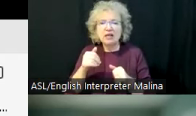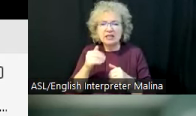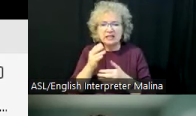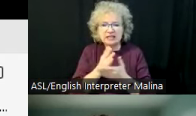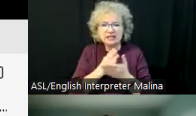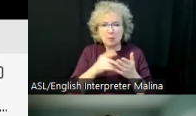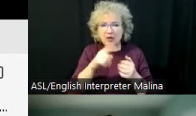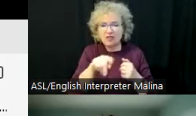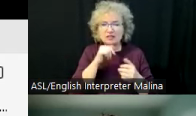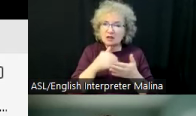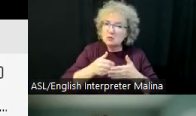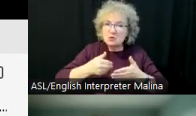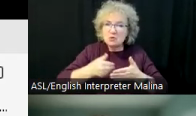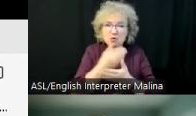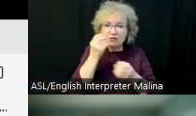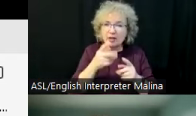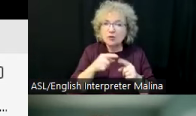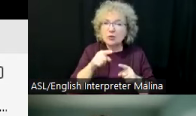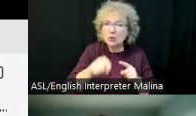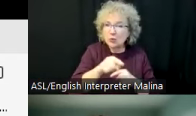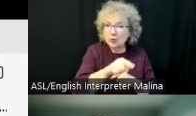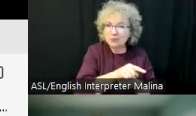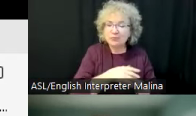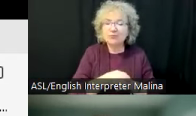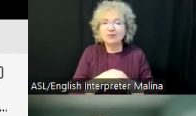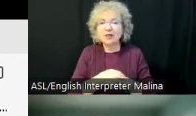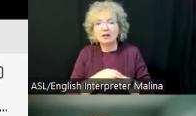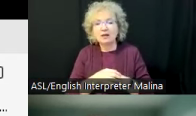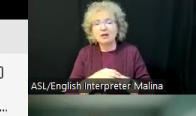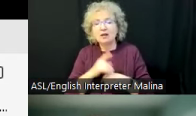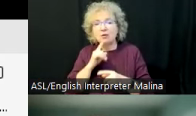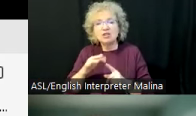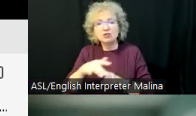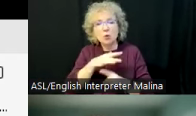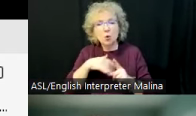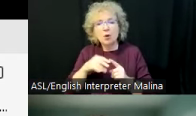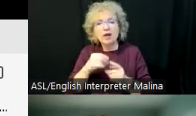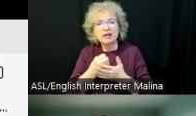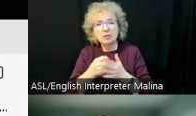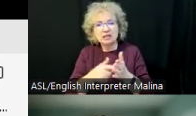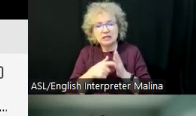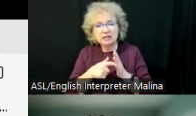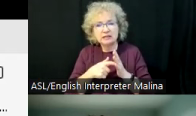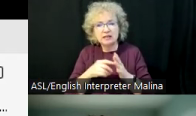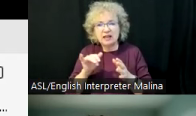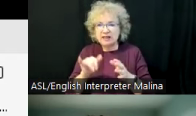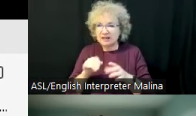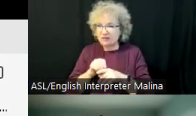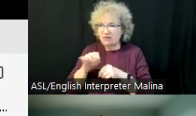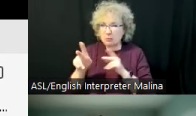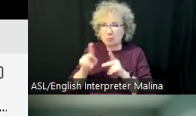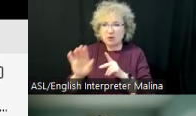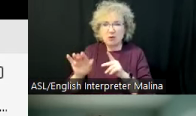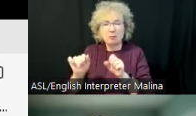of this may not be brand new information to you. So they're really social and economic needs that affect people's ability to stay healthy